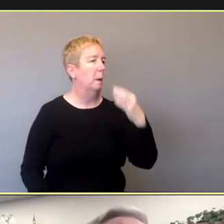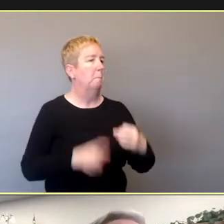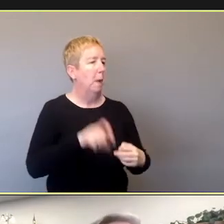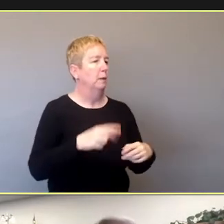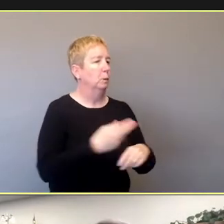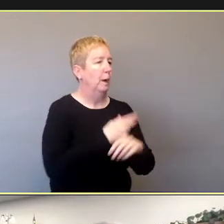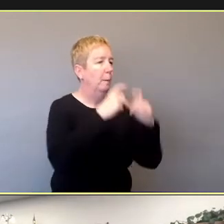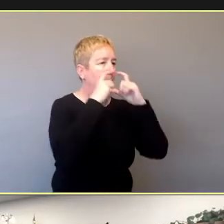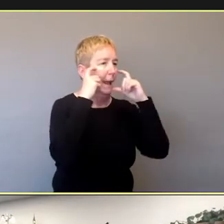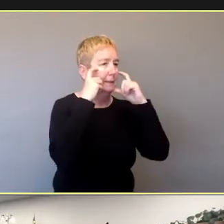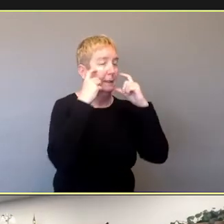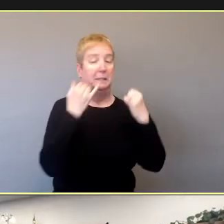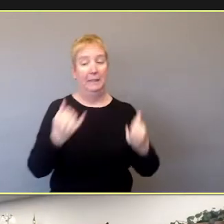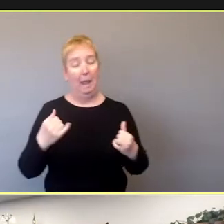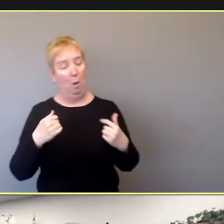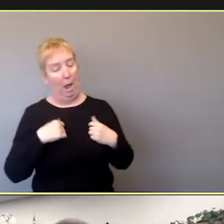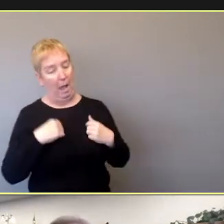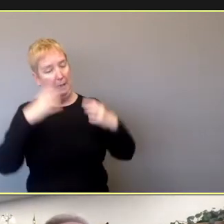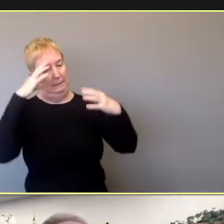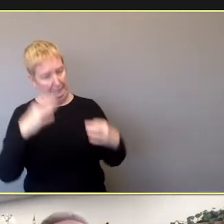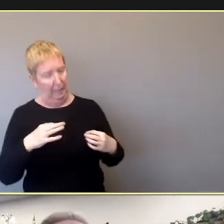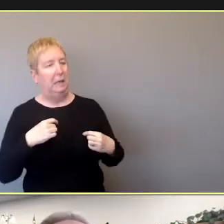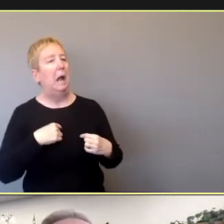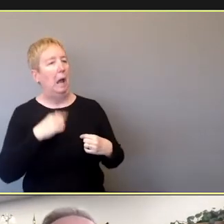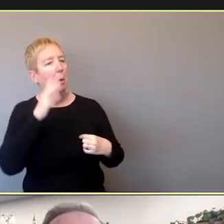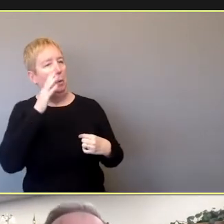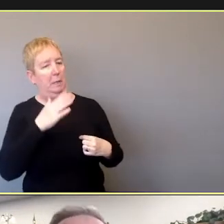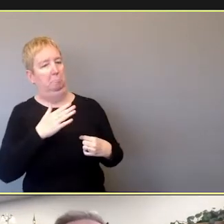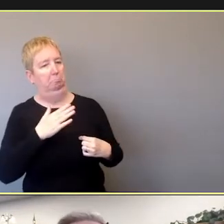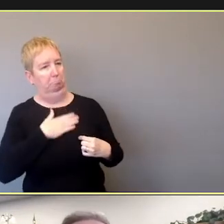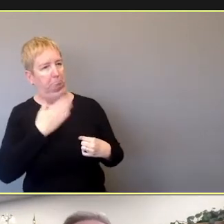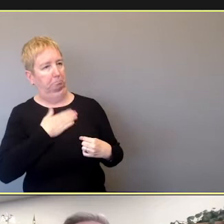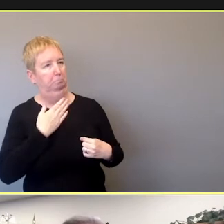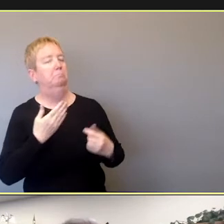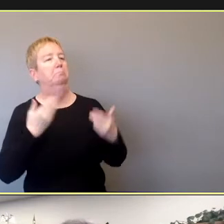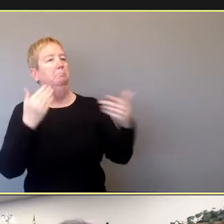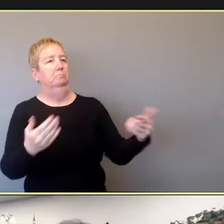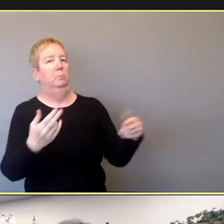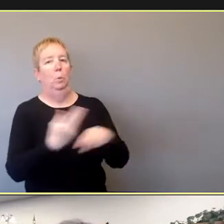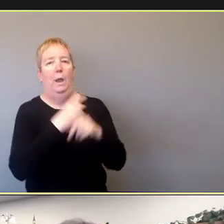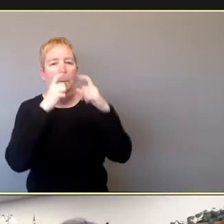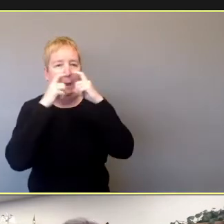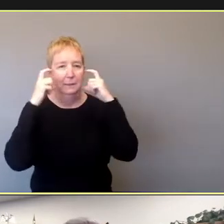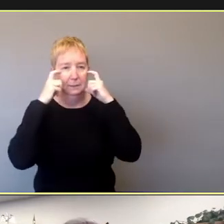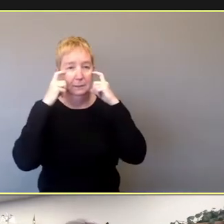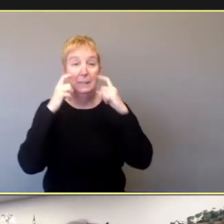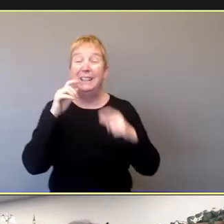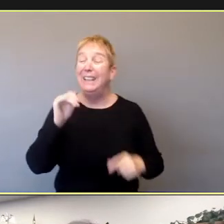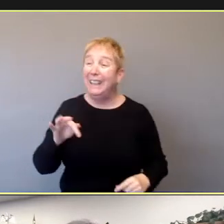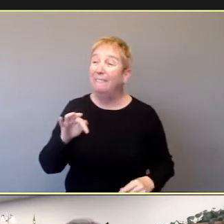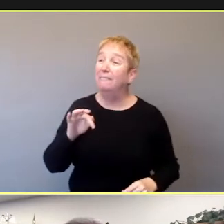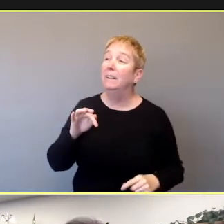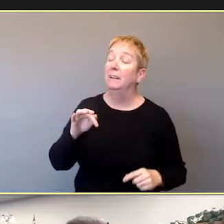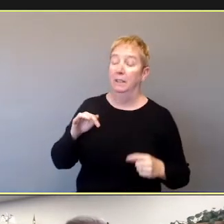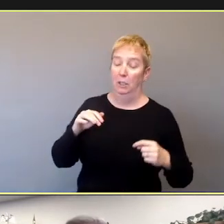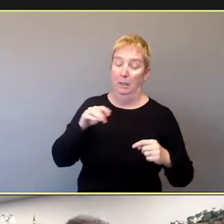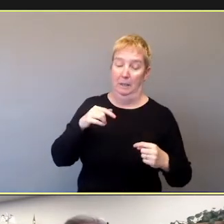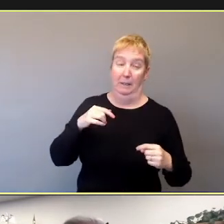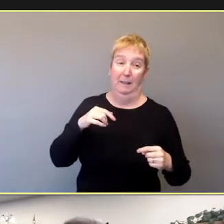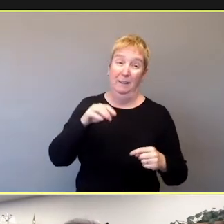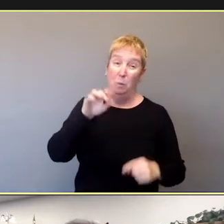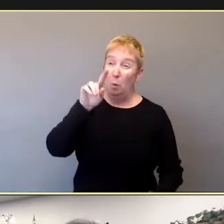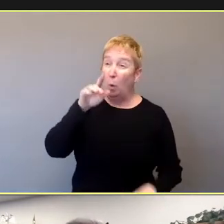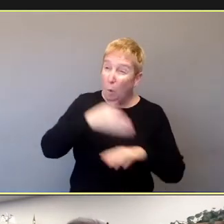whether or not I wear a mask. But over 75, chances of dying if you get COVID, 140